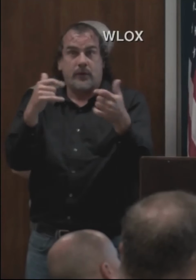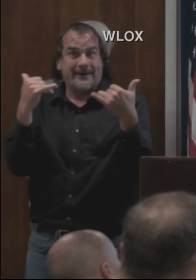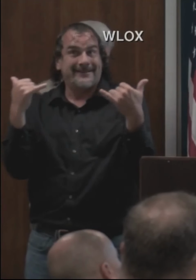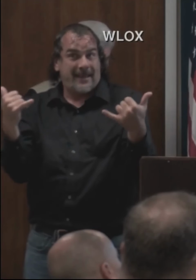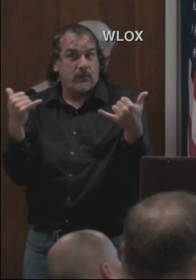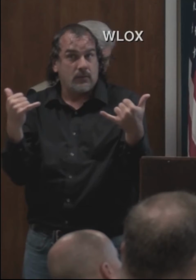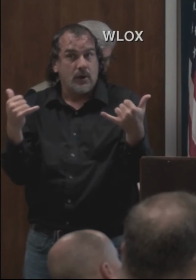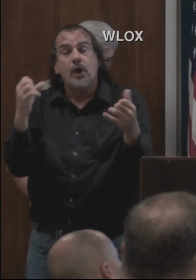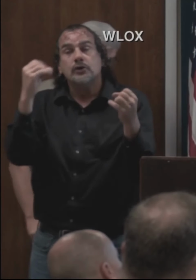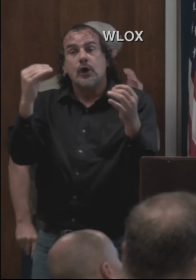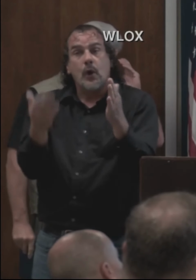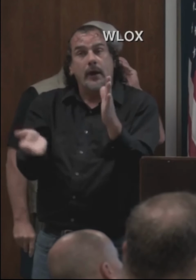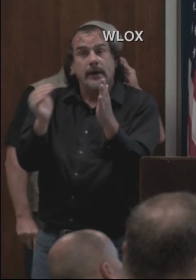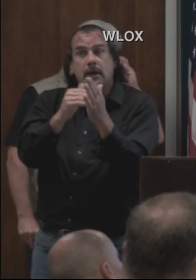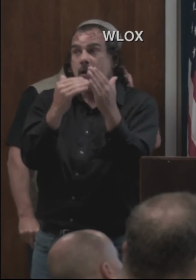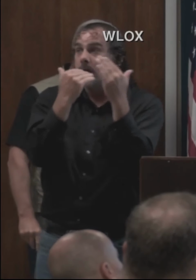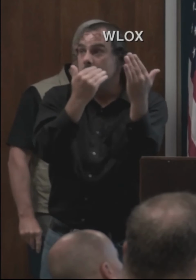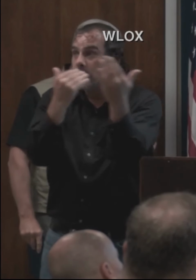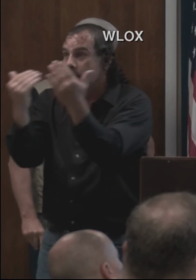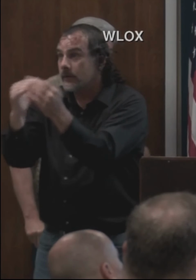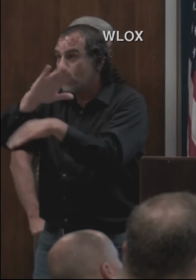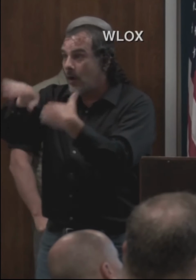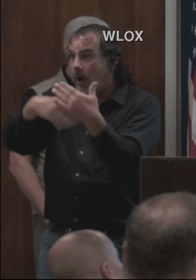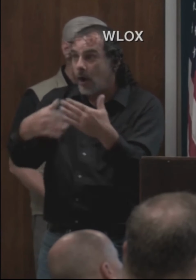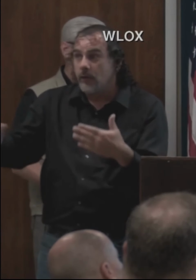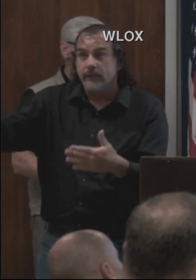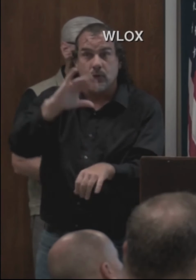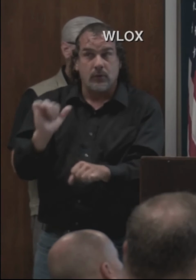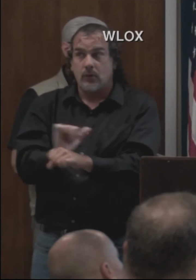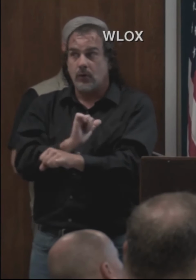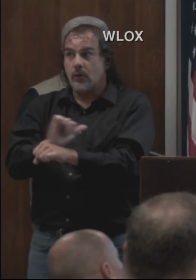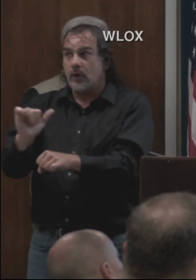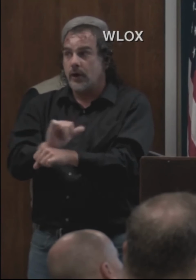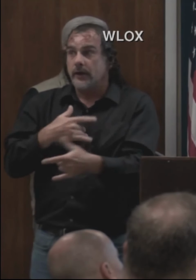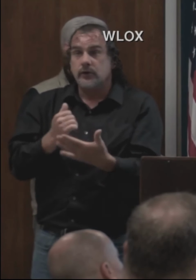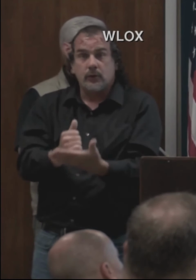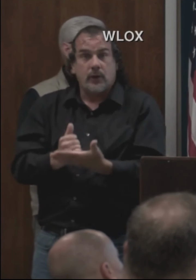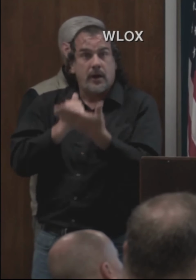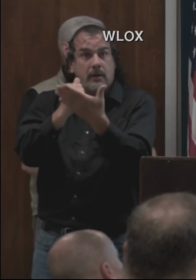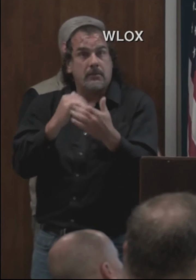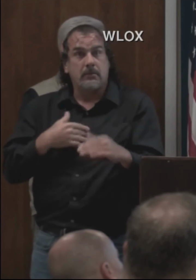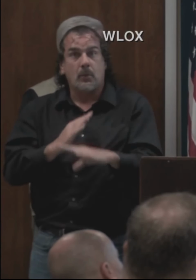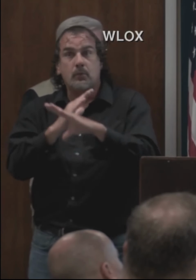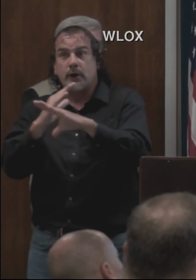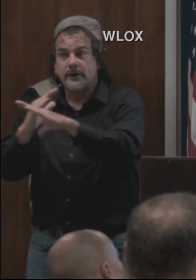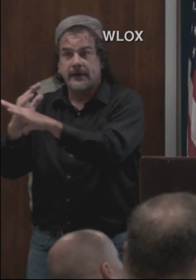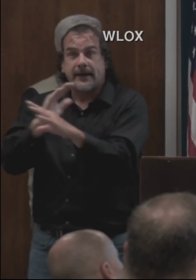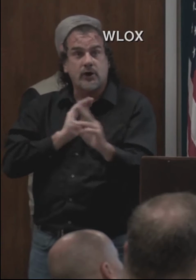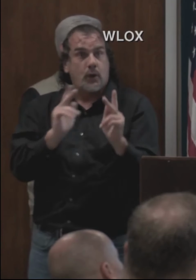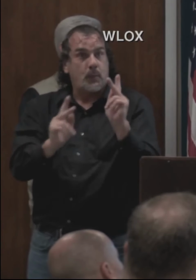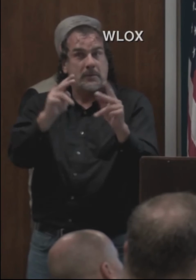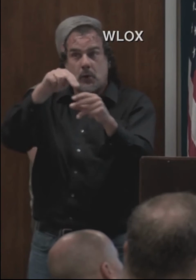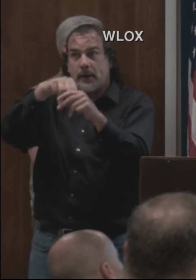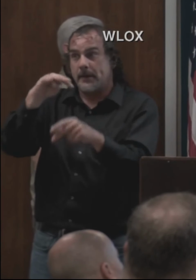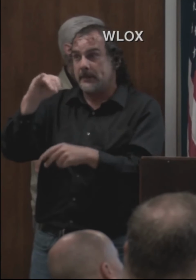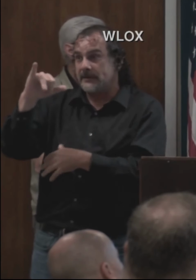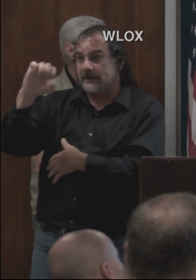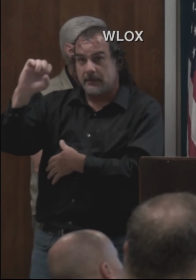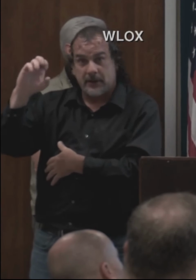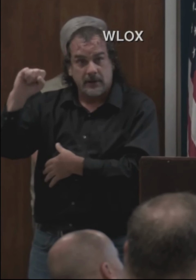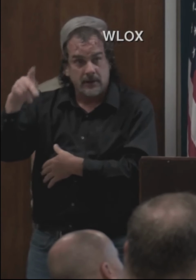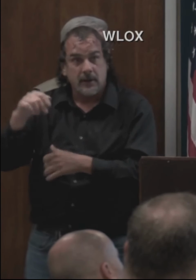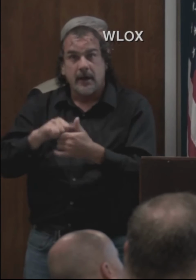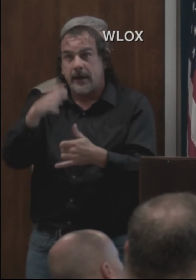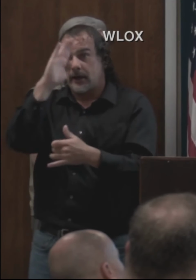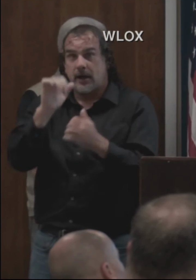our state. So, again, thank you to all of you for what you are doing to help protect our fellow citizens, and may